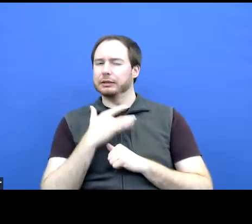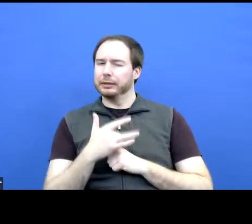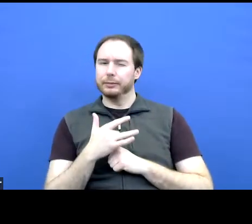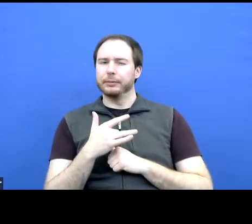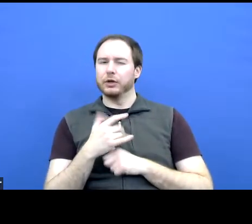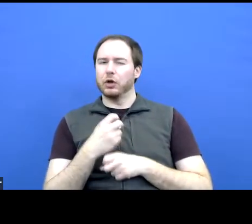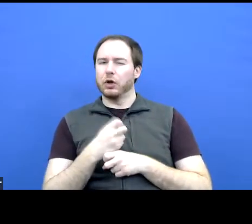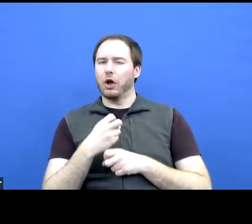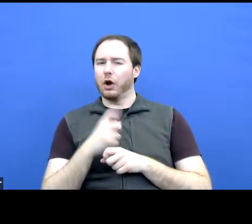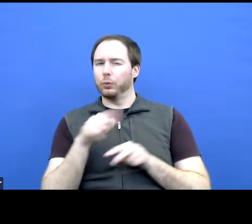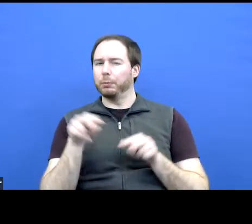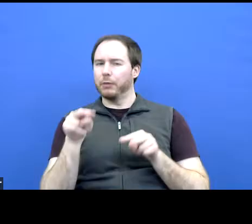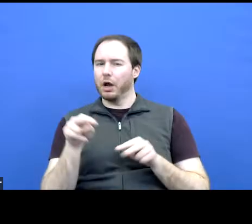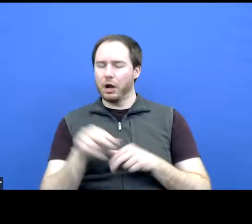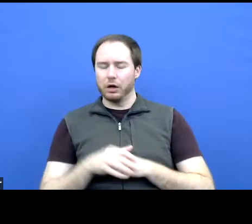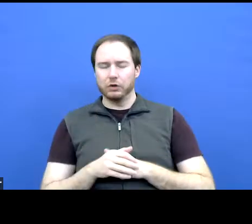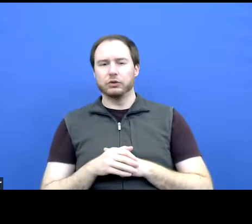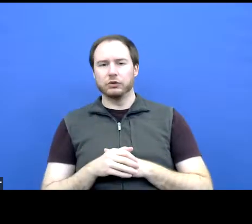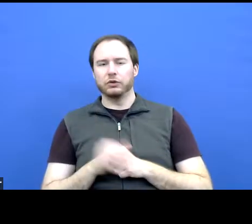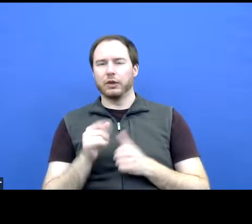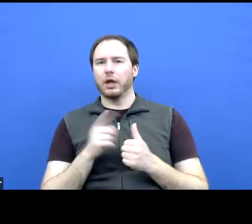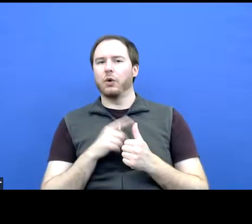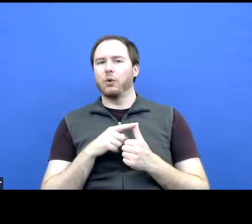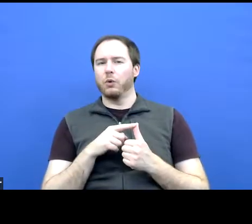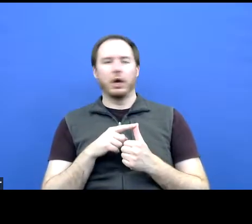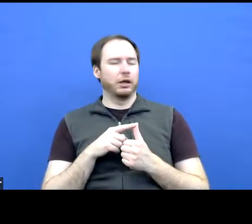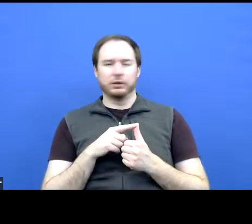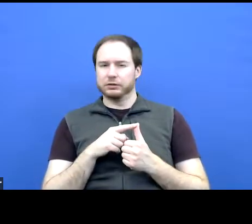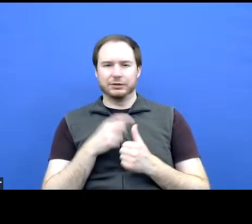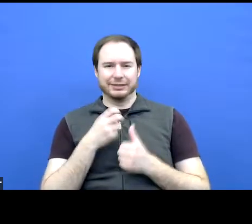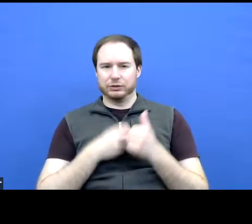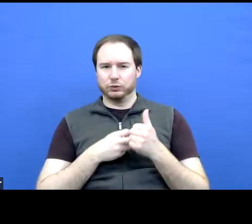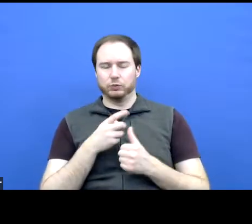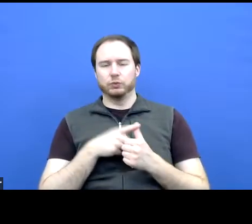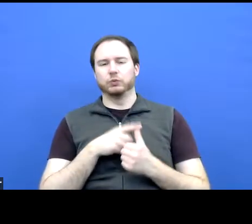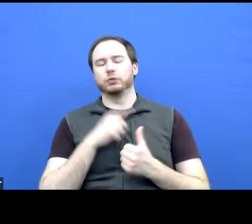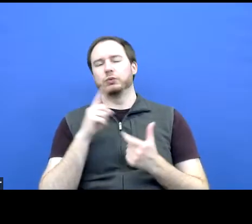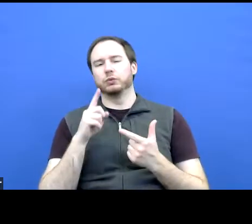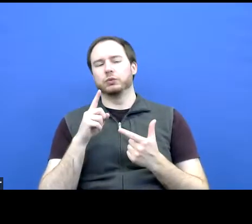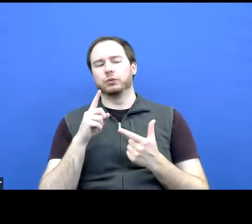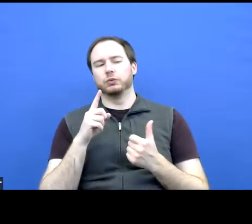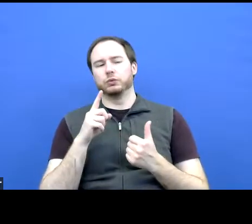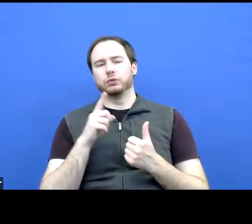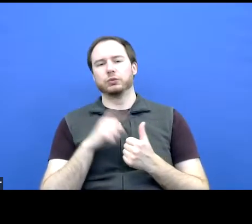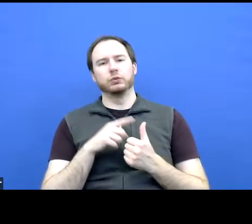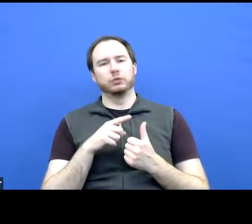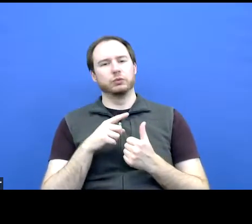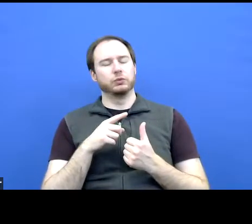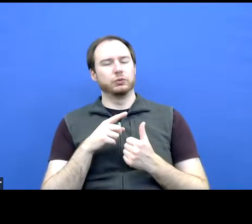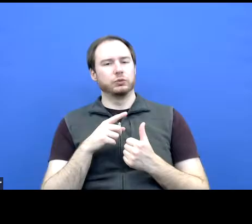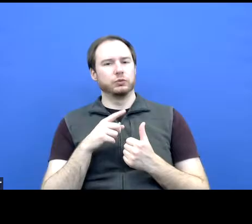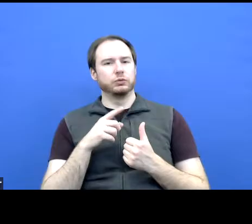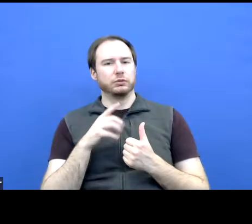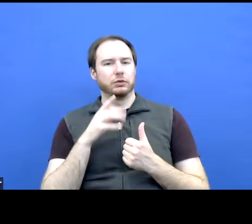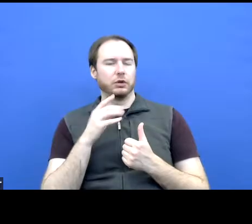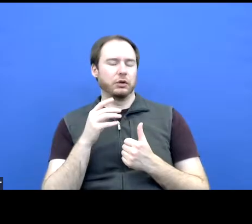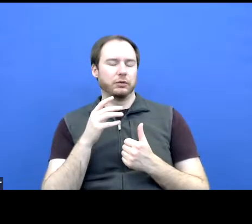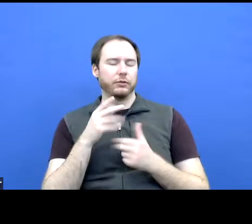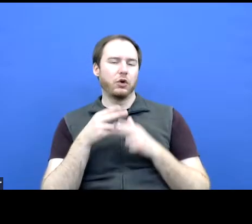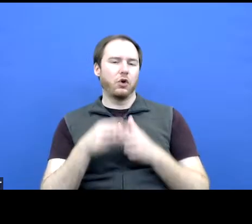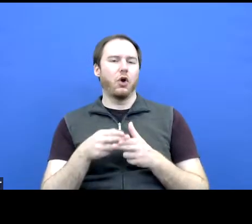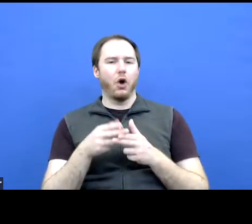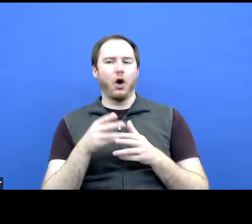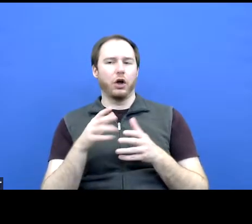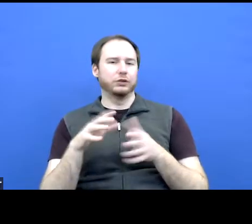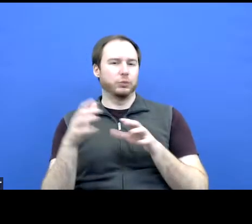difficult to monitor. So that was an issue that was brought up, which obviously would create a disruption for the